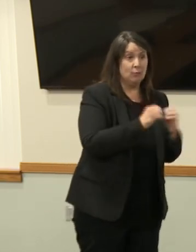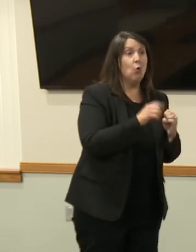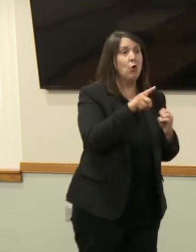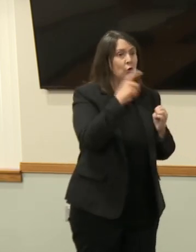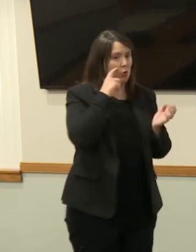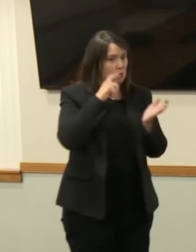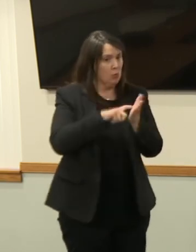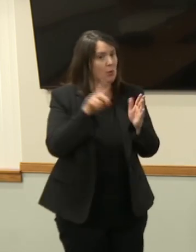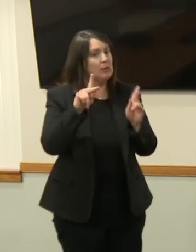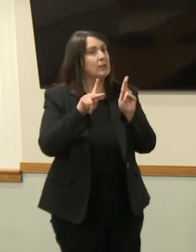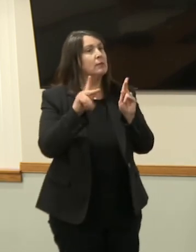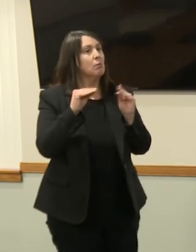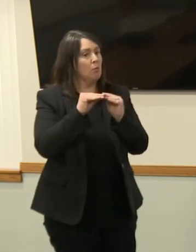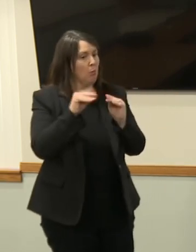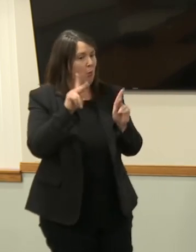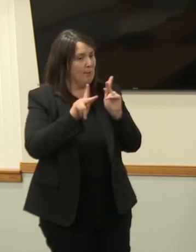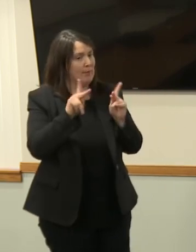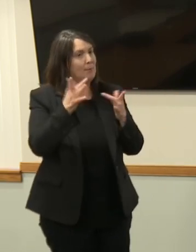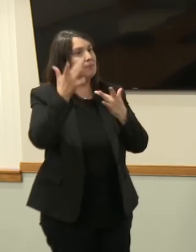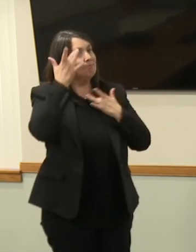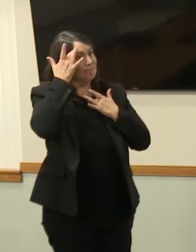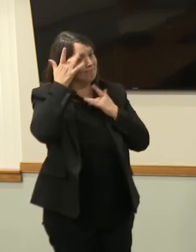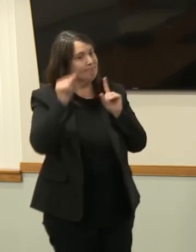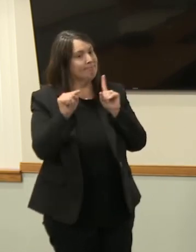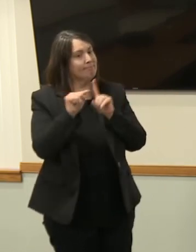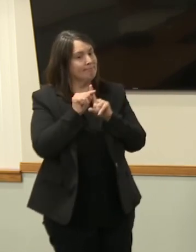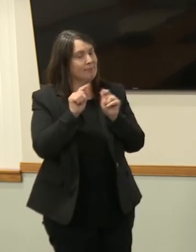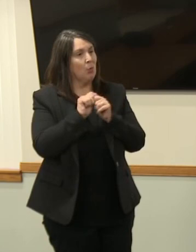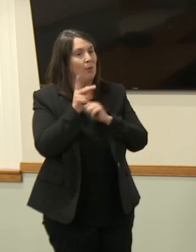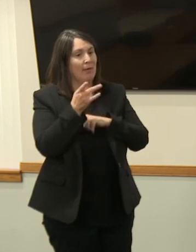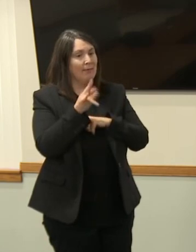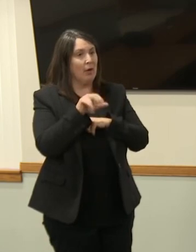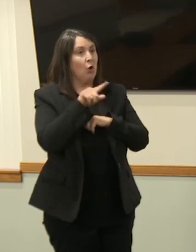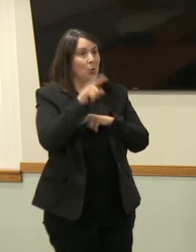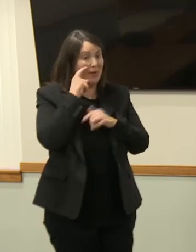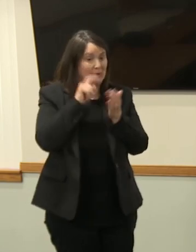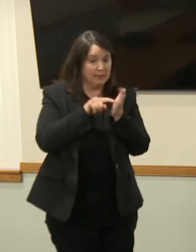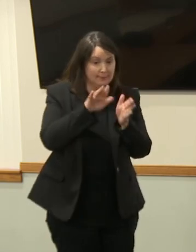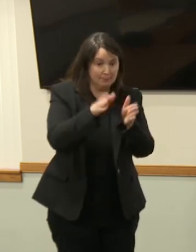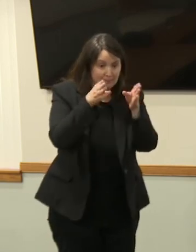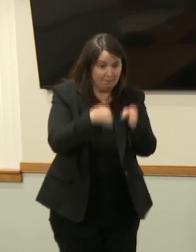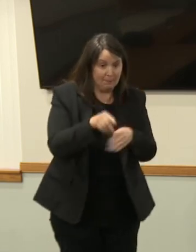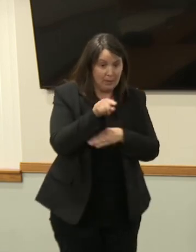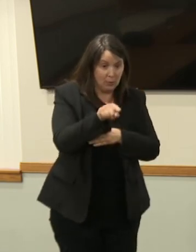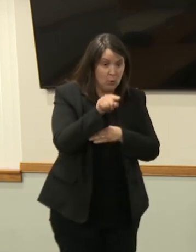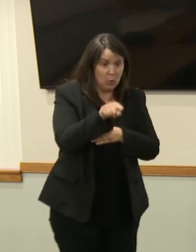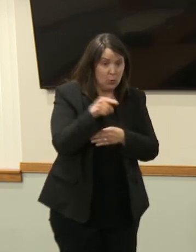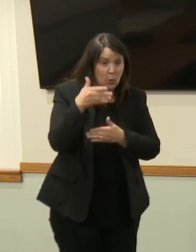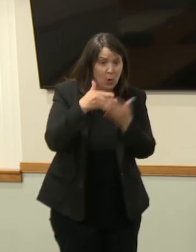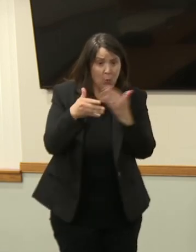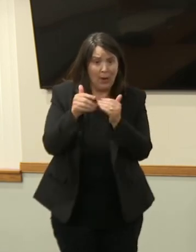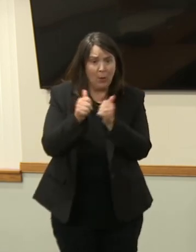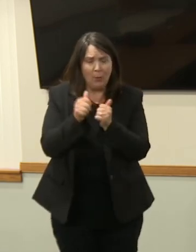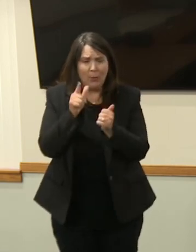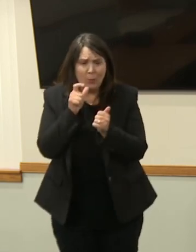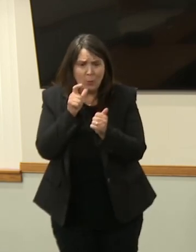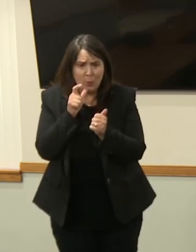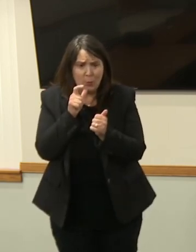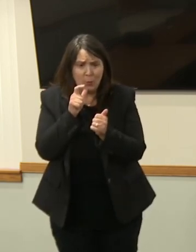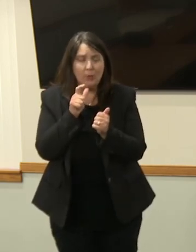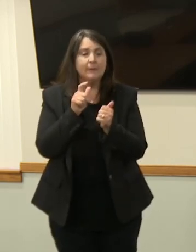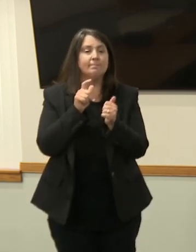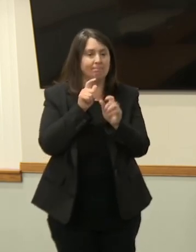And you're also able to then identify those individuals, find out who their close contacts are, and again, try to create